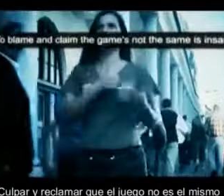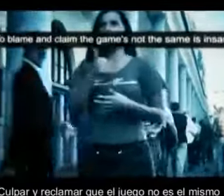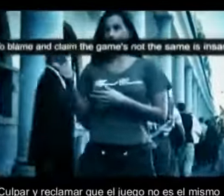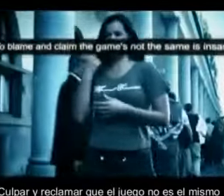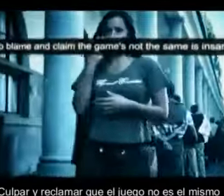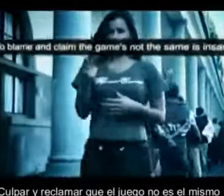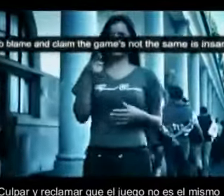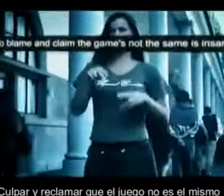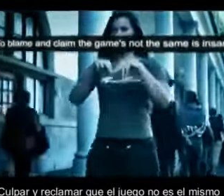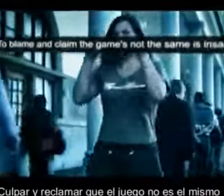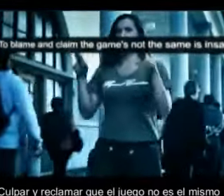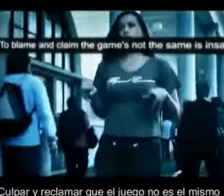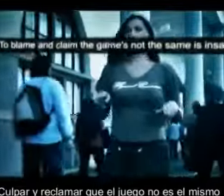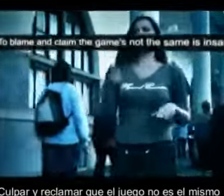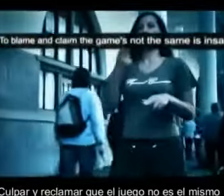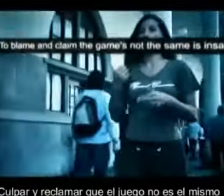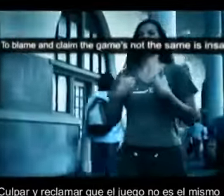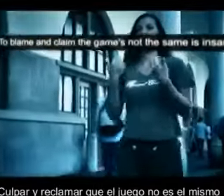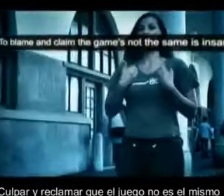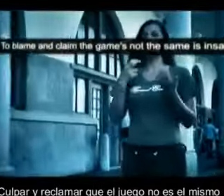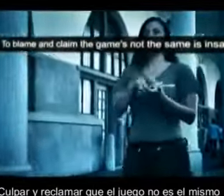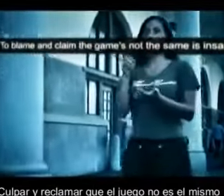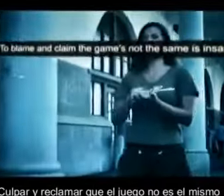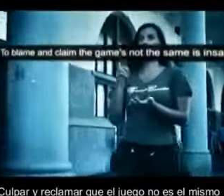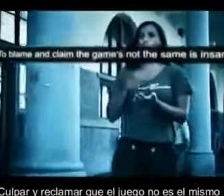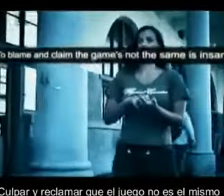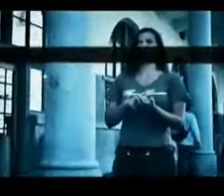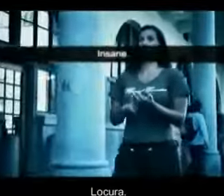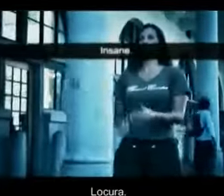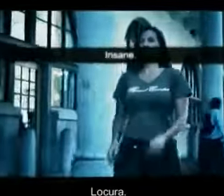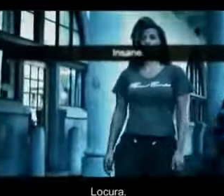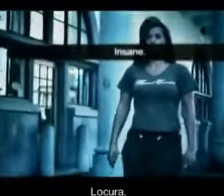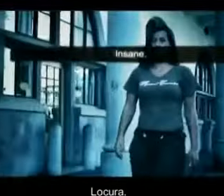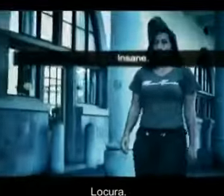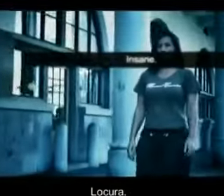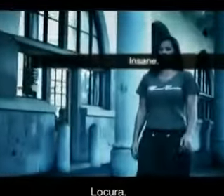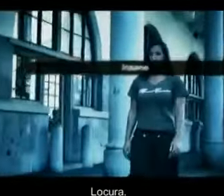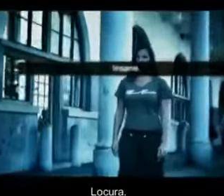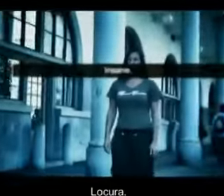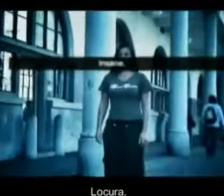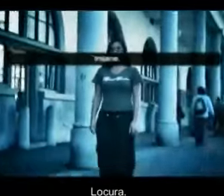blame and claim the game's not the same is insane, insane.